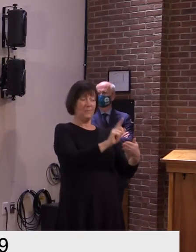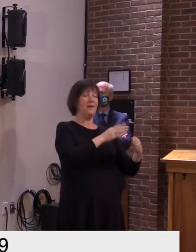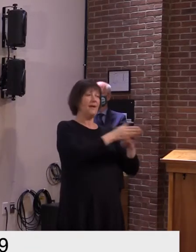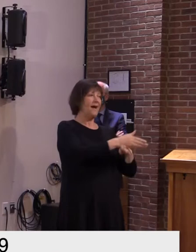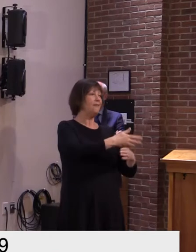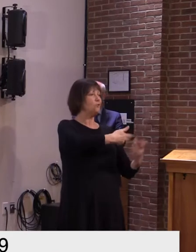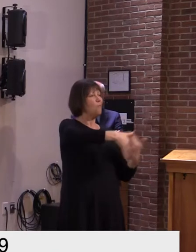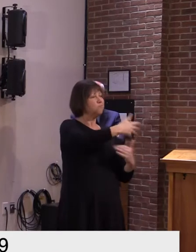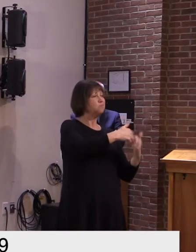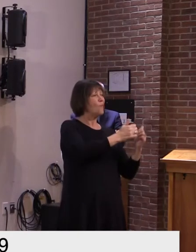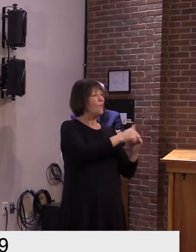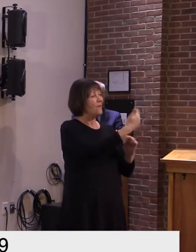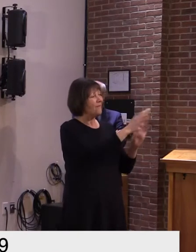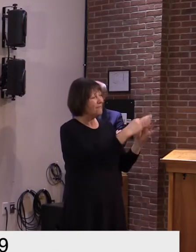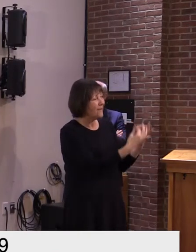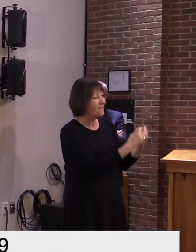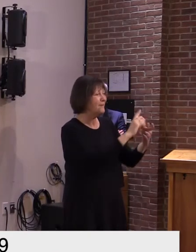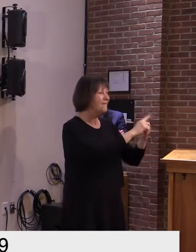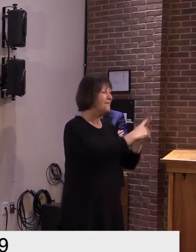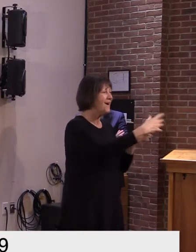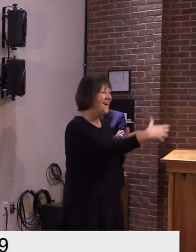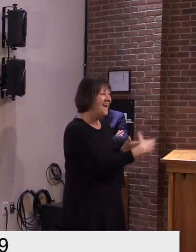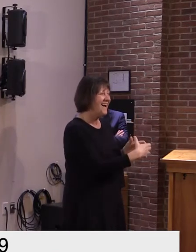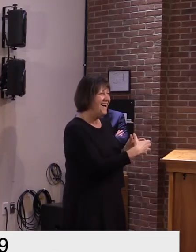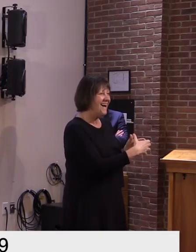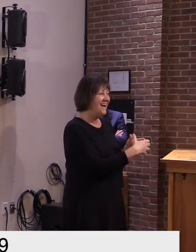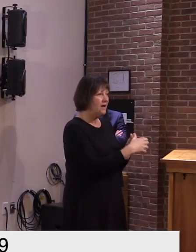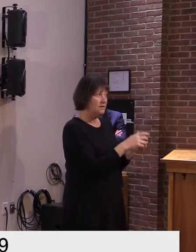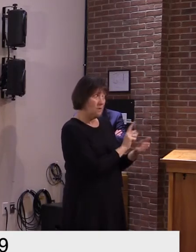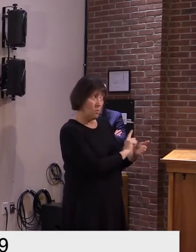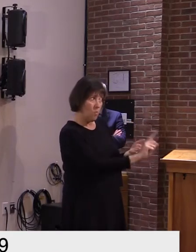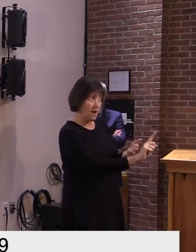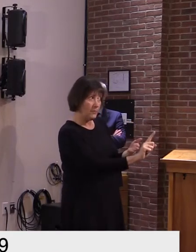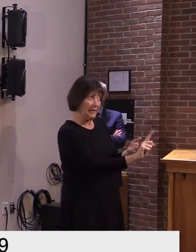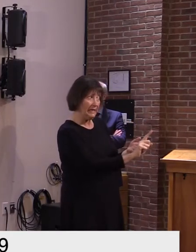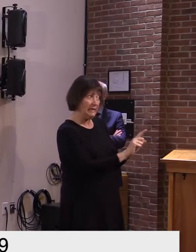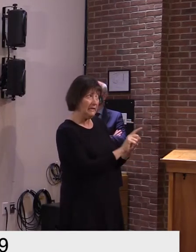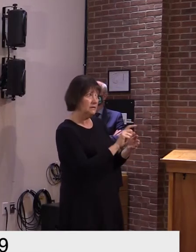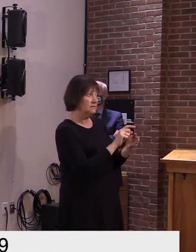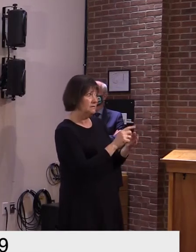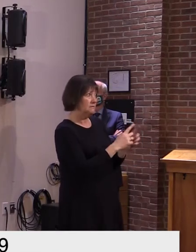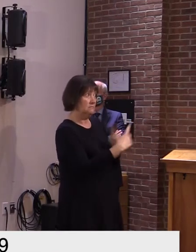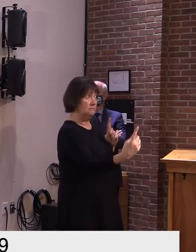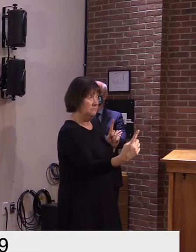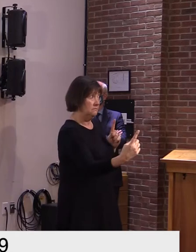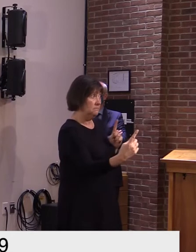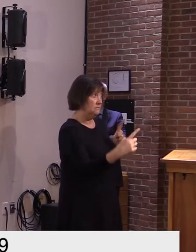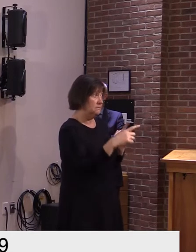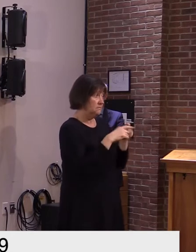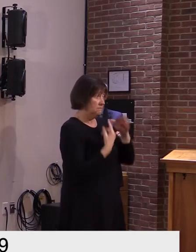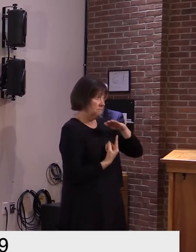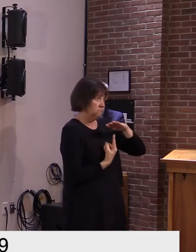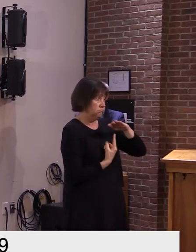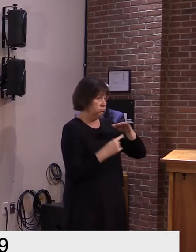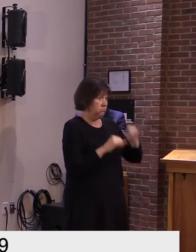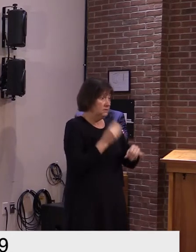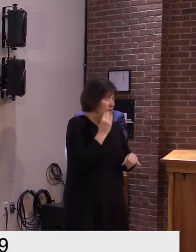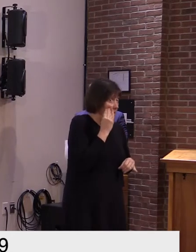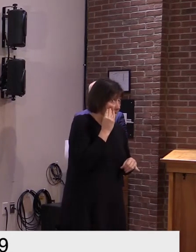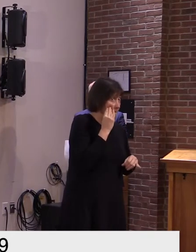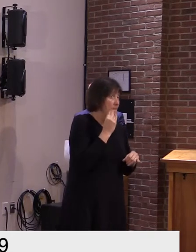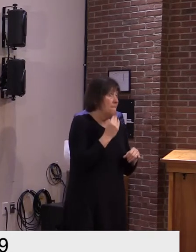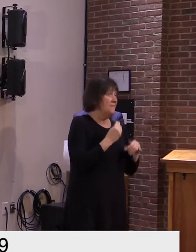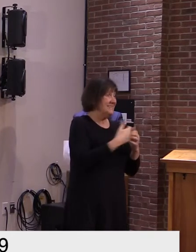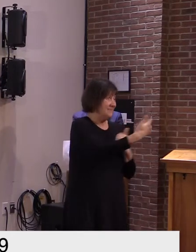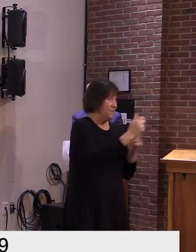household to follow our guidance that we've had all along regarding quarantining and getting a test.